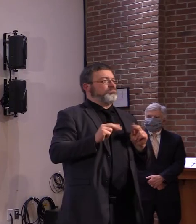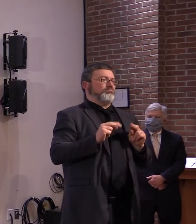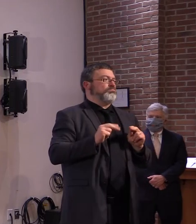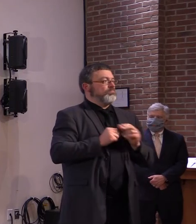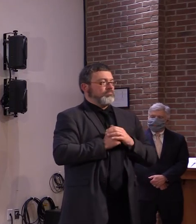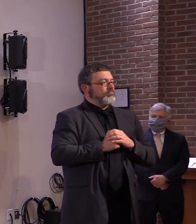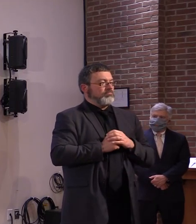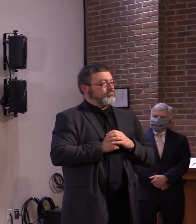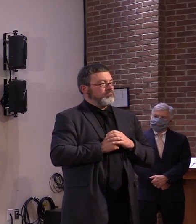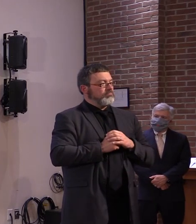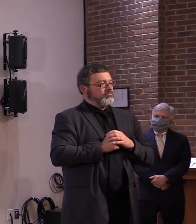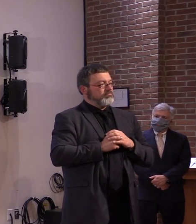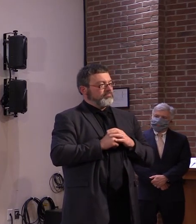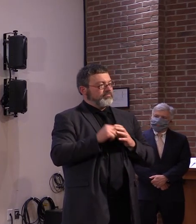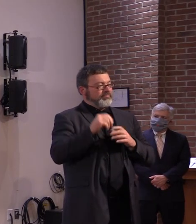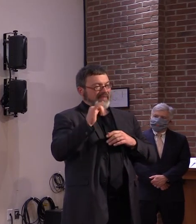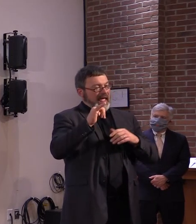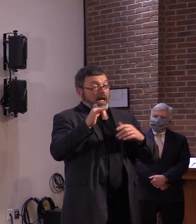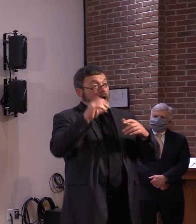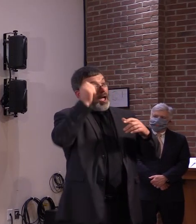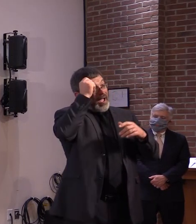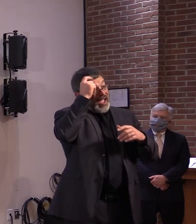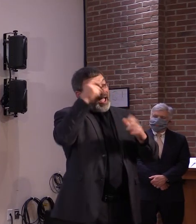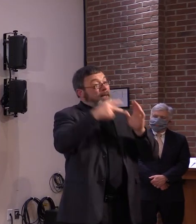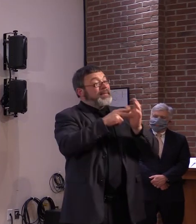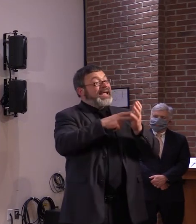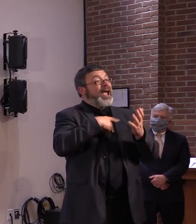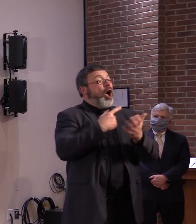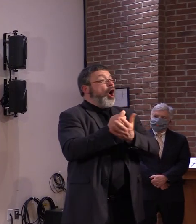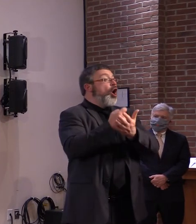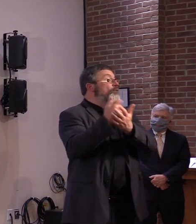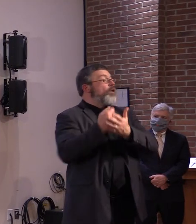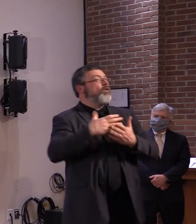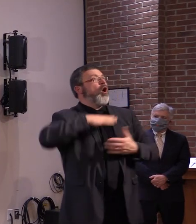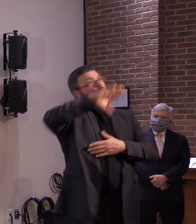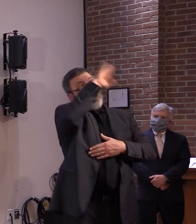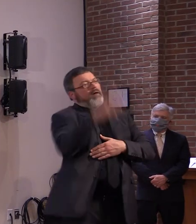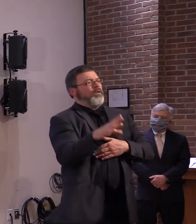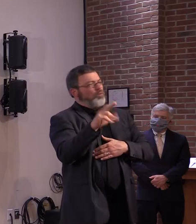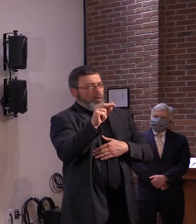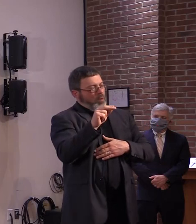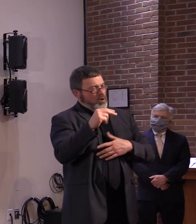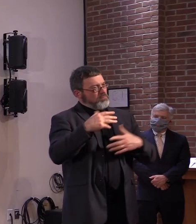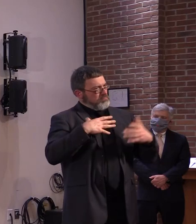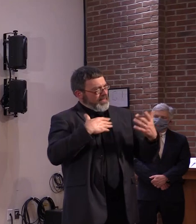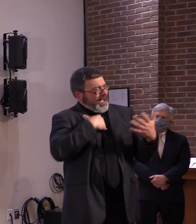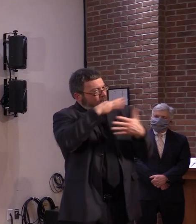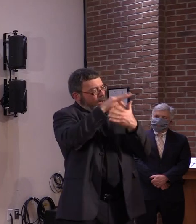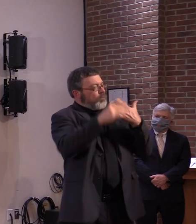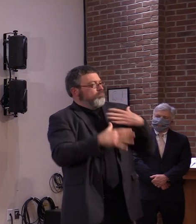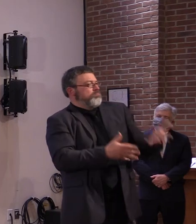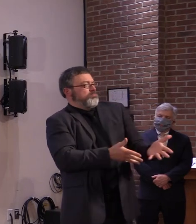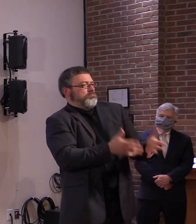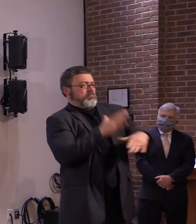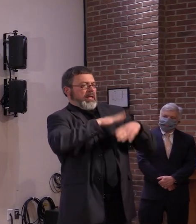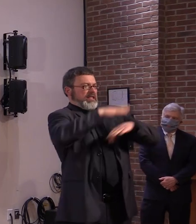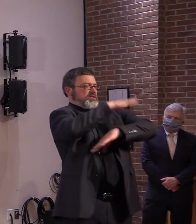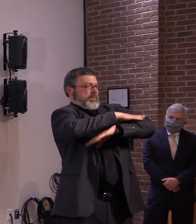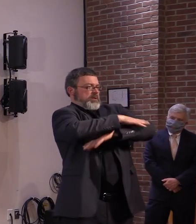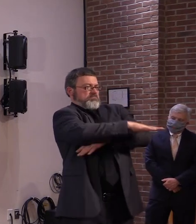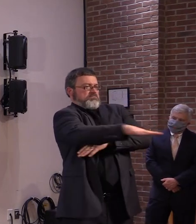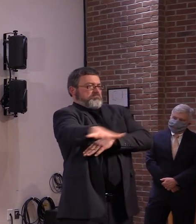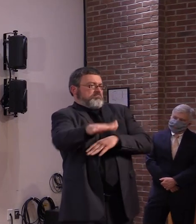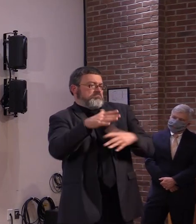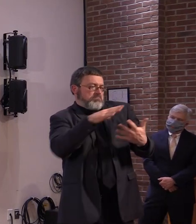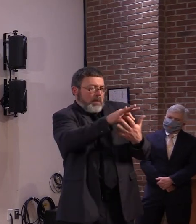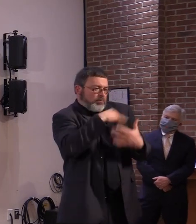everything's on the table, but at this point, that's not something I would rather not mandate this. This is an advisory at this point.